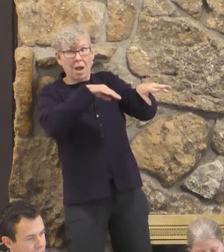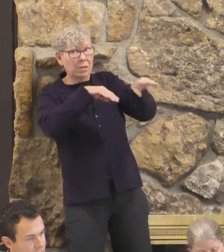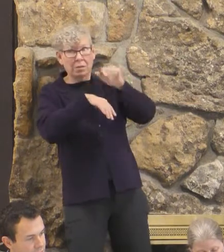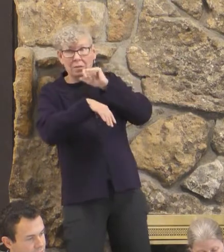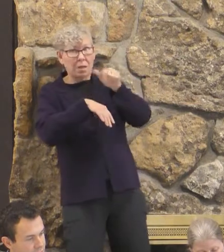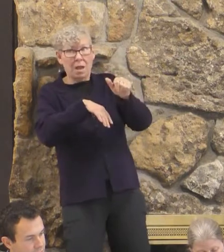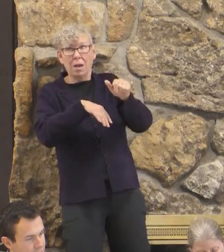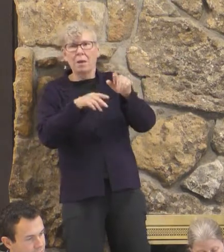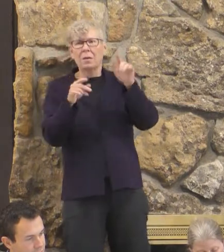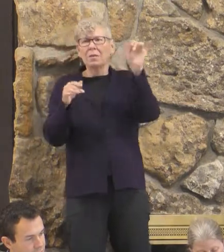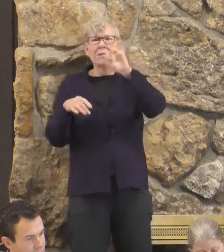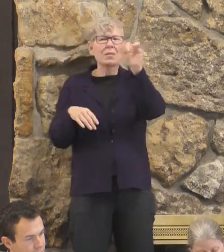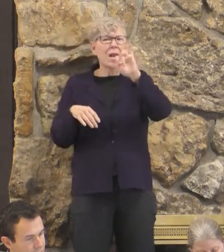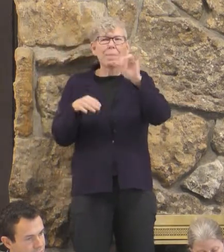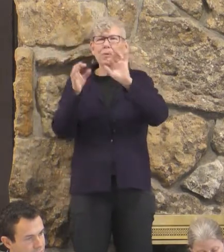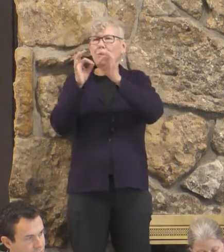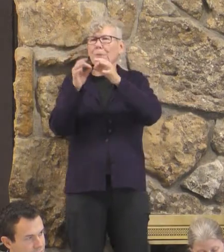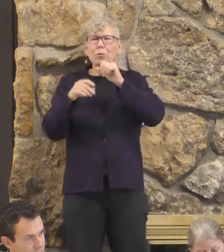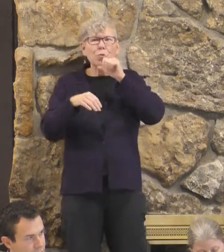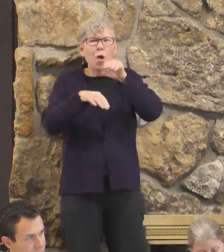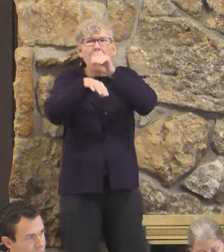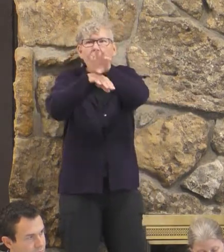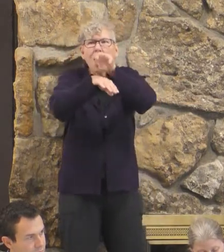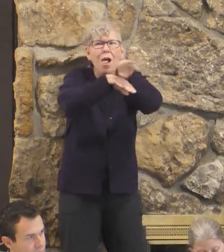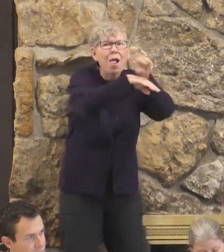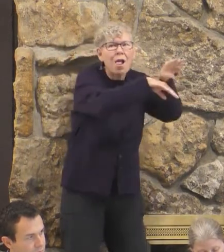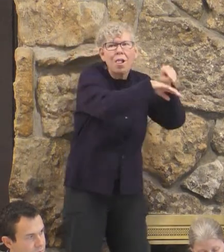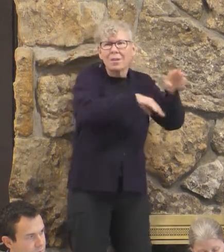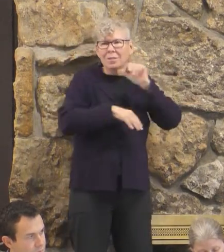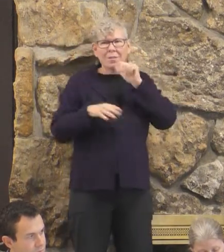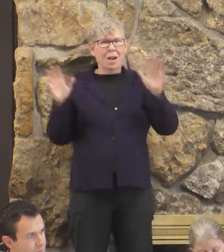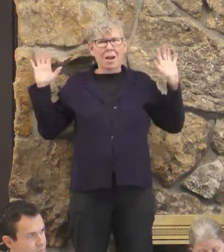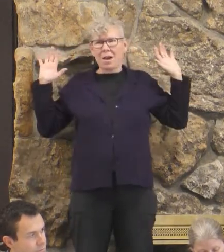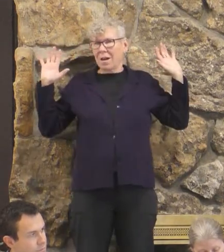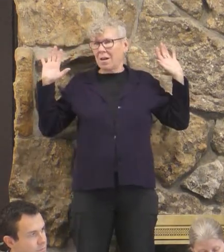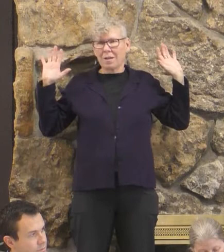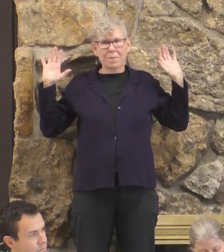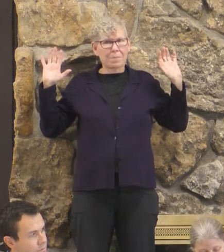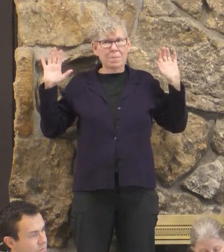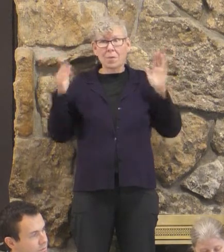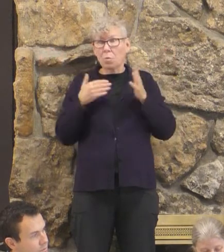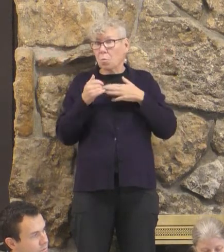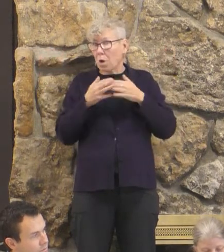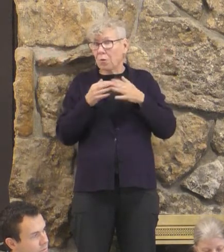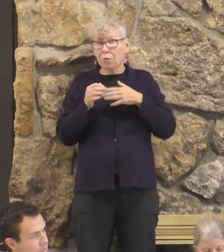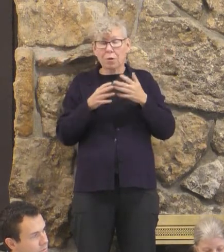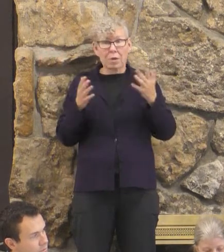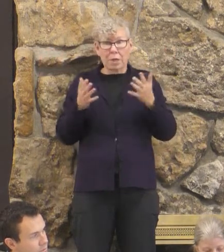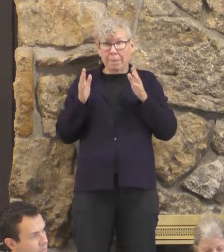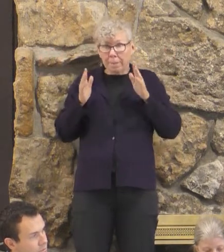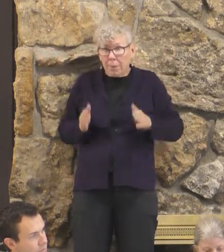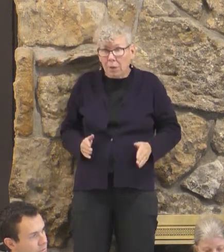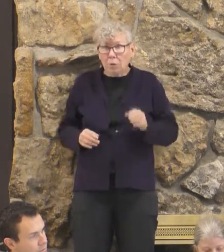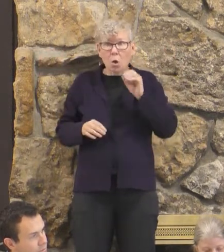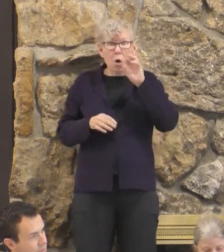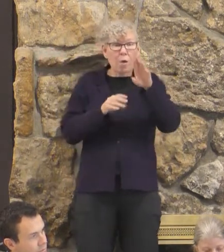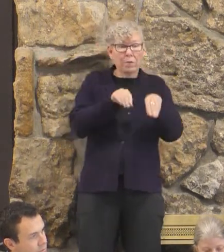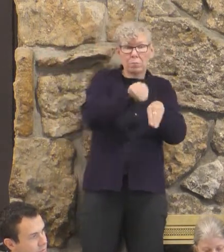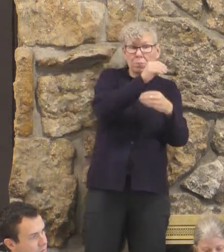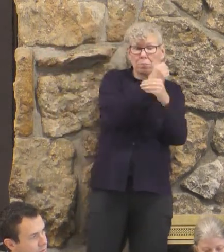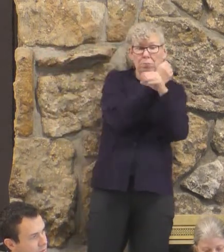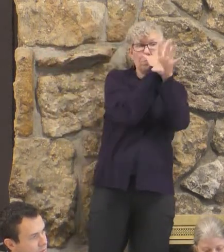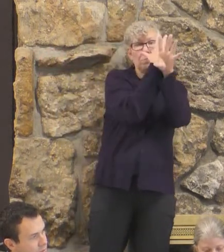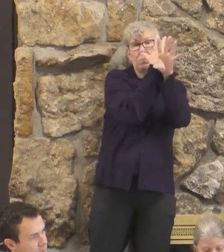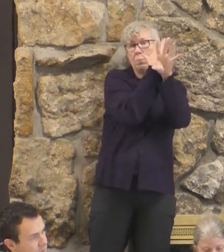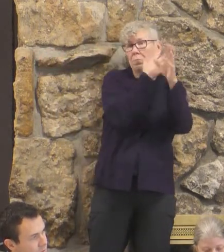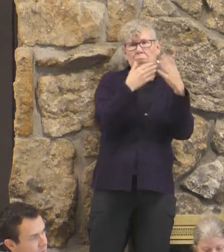live or remotely. The other thing I wanted to touch on is video remote interpreting. We did have a question earlier about what video remote